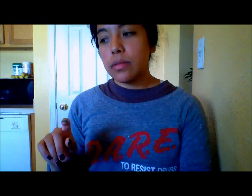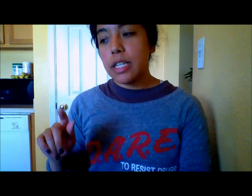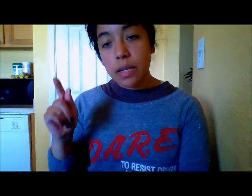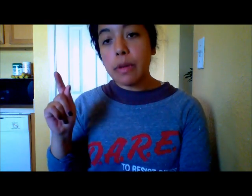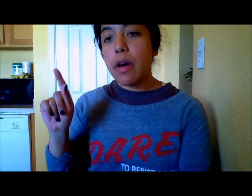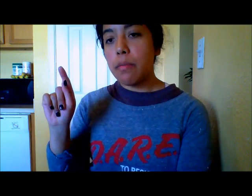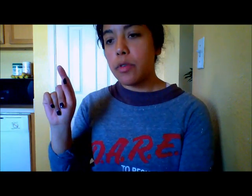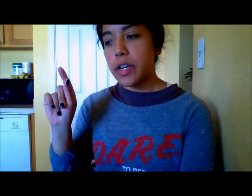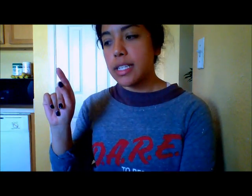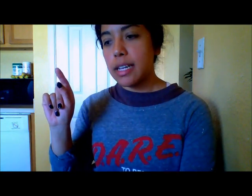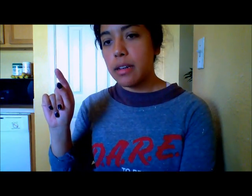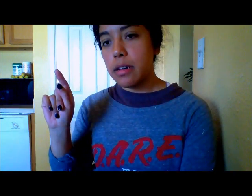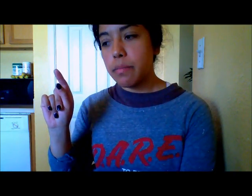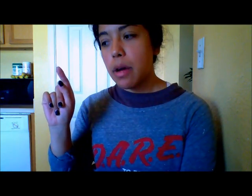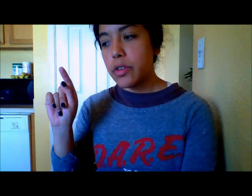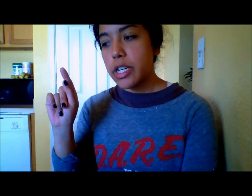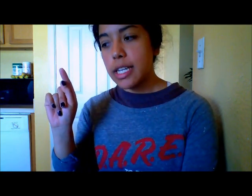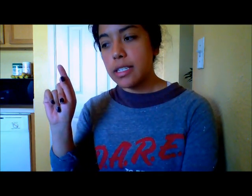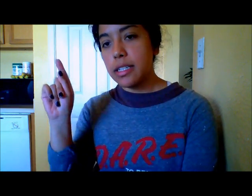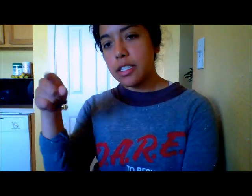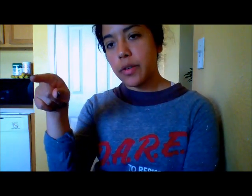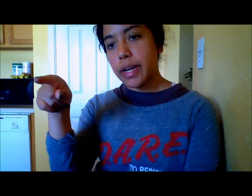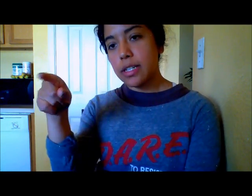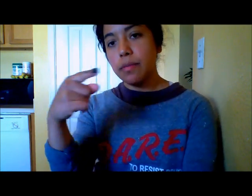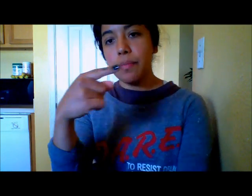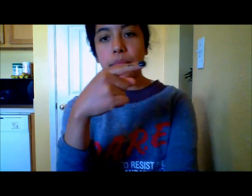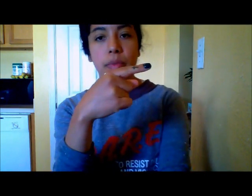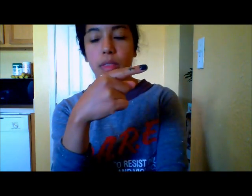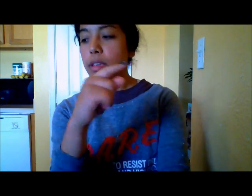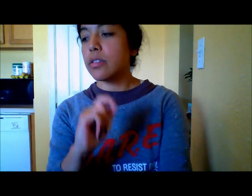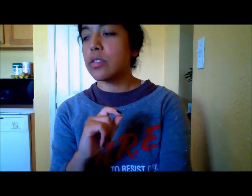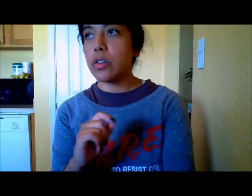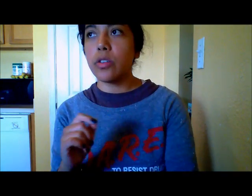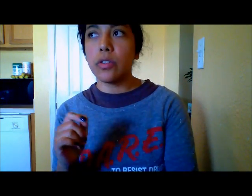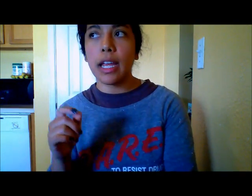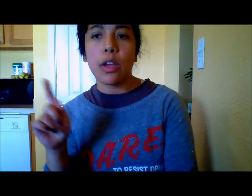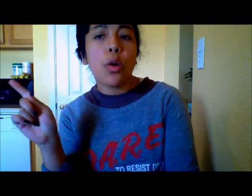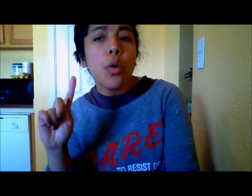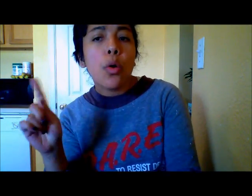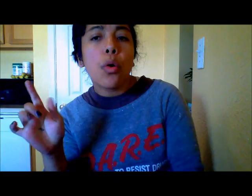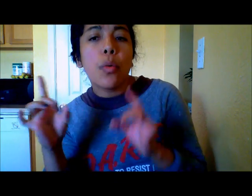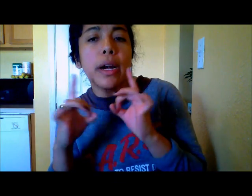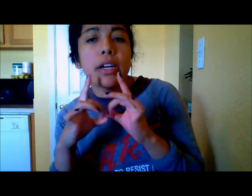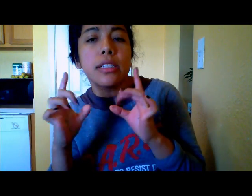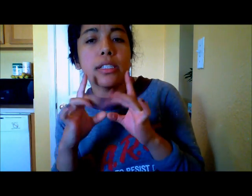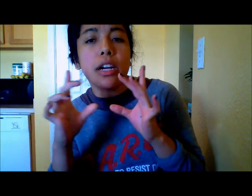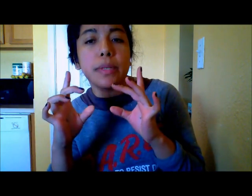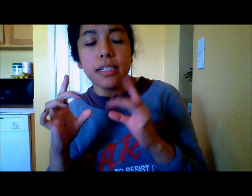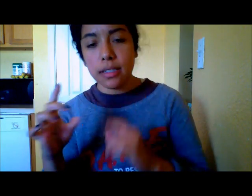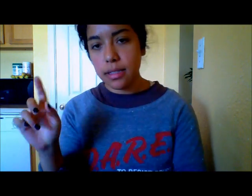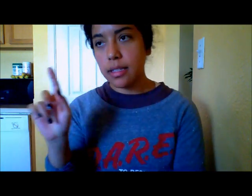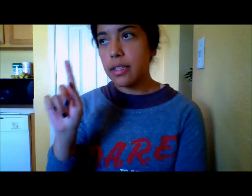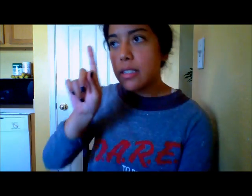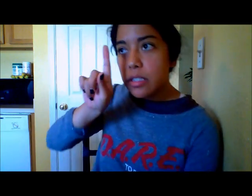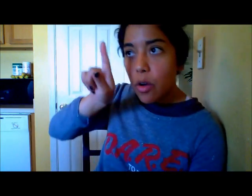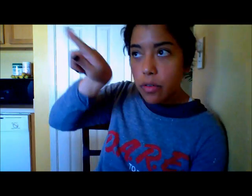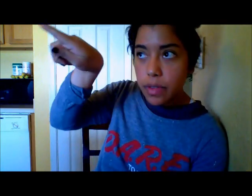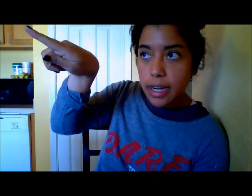This could be palm orientation. It's directional. So like, where's Starbucks? It's over